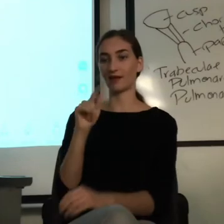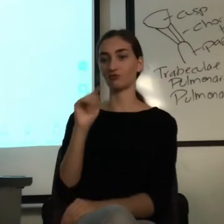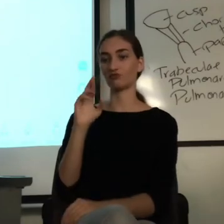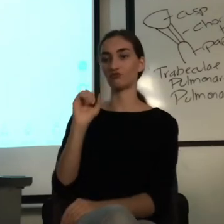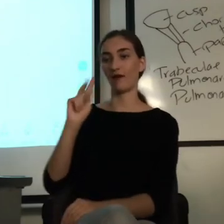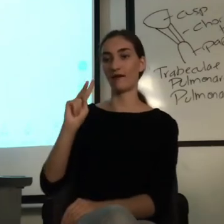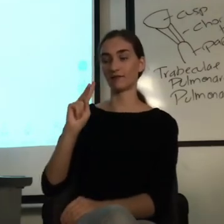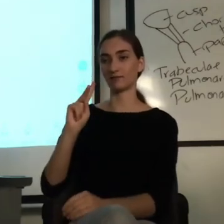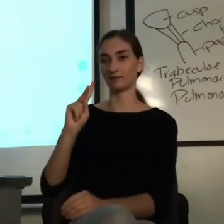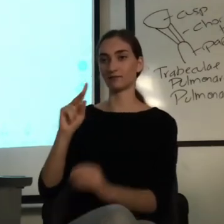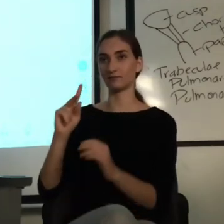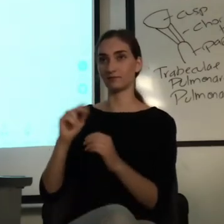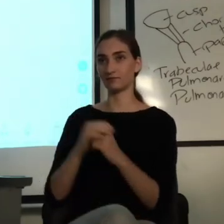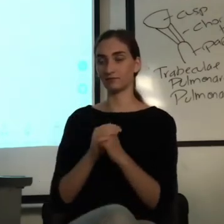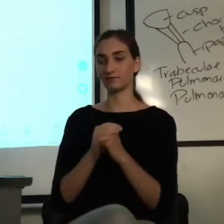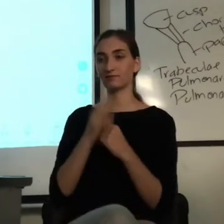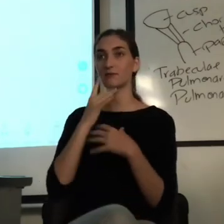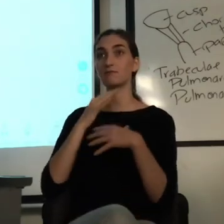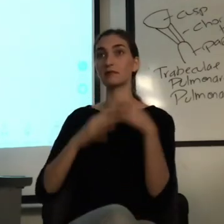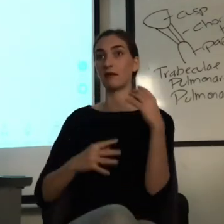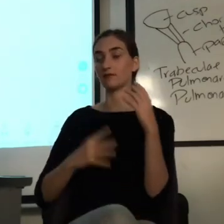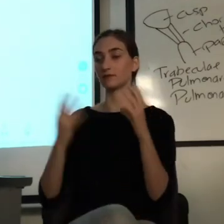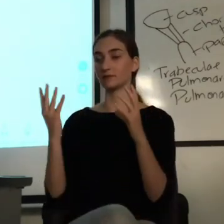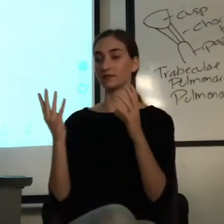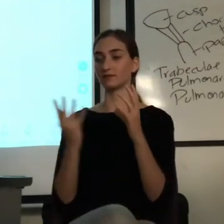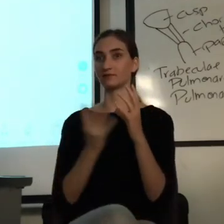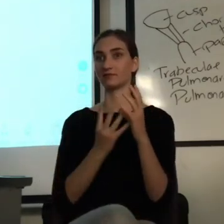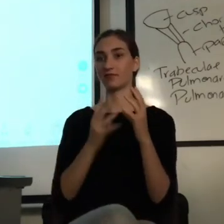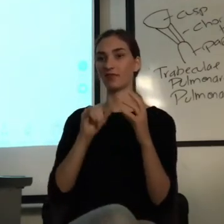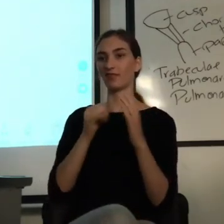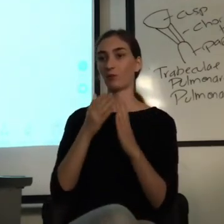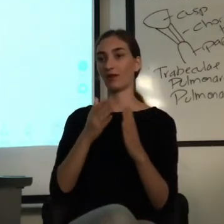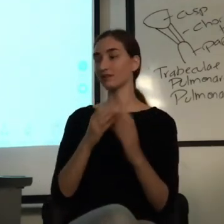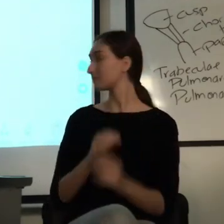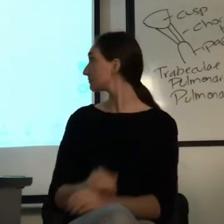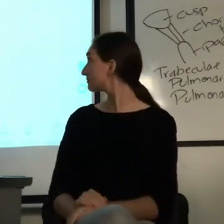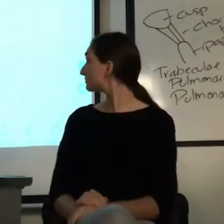Blood flows in this way. I'm not sure my notification's off, sorry.